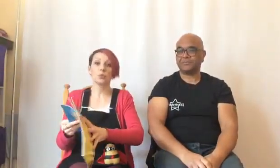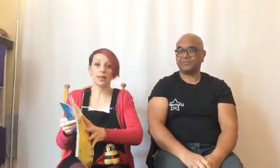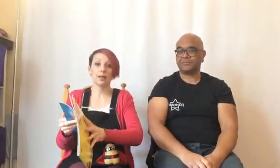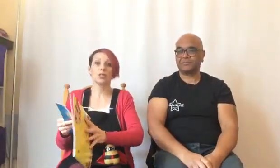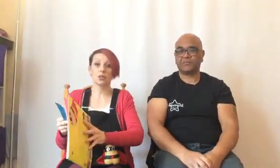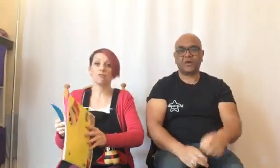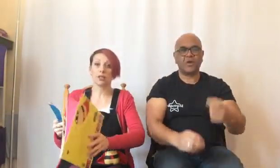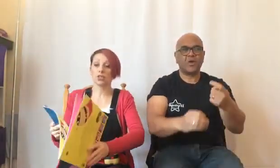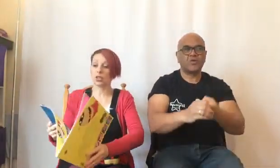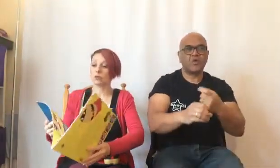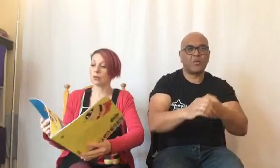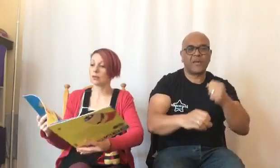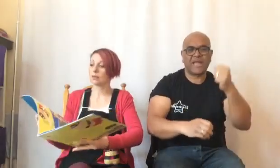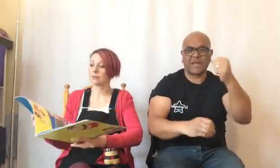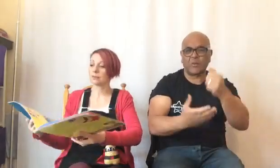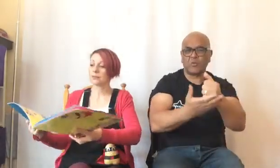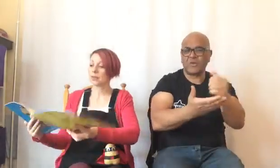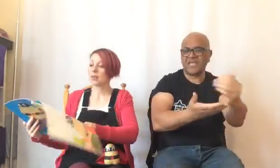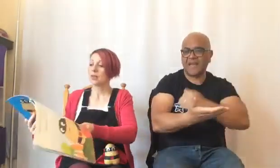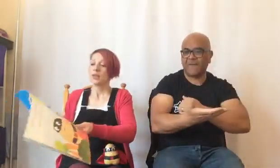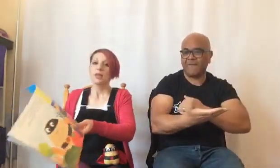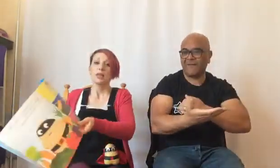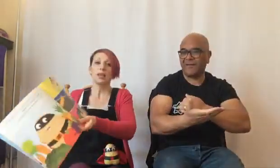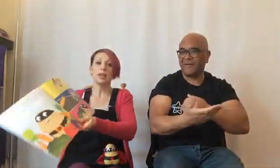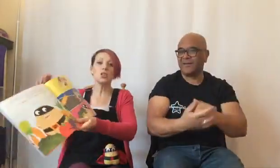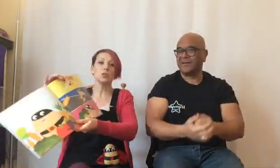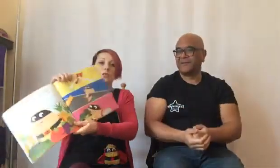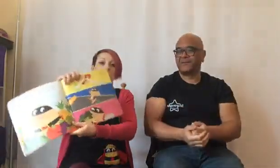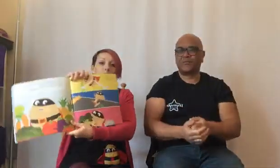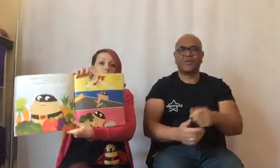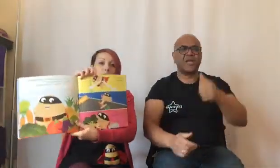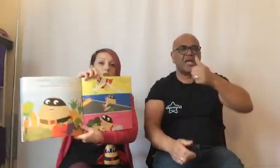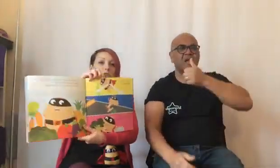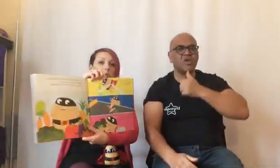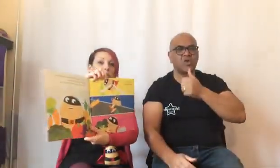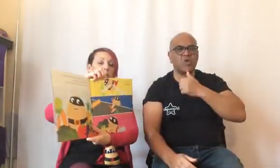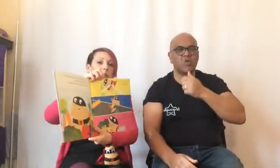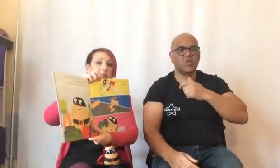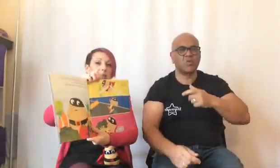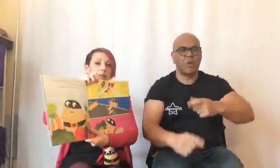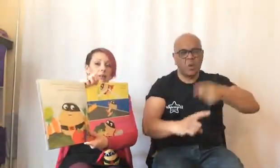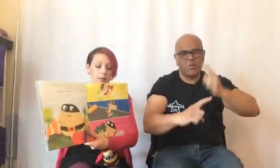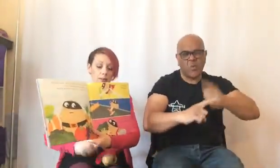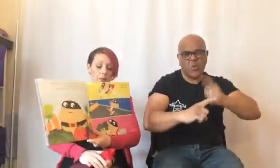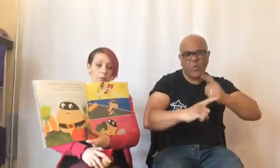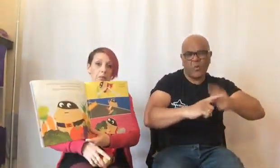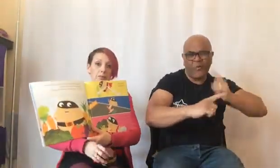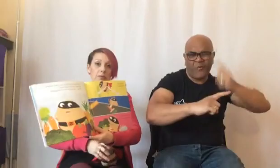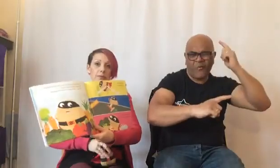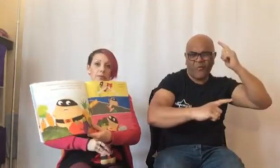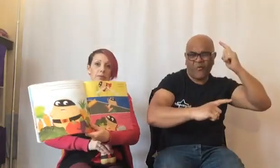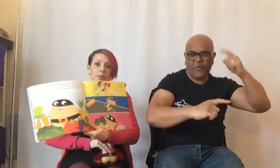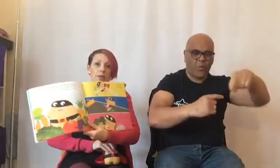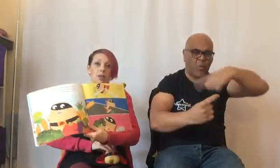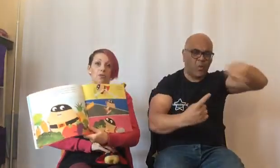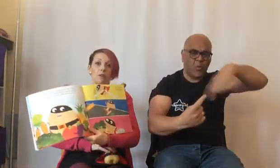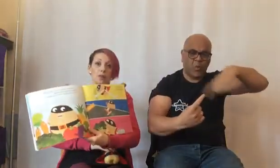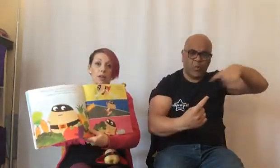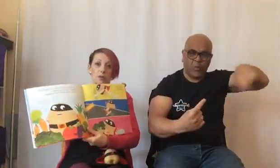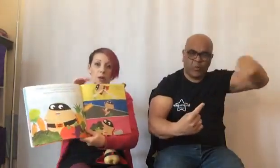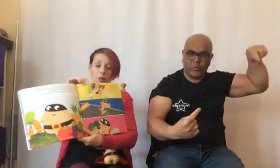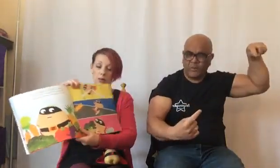there. Supertato to the rescue. He used his super speed. Whoop.